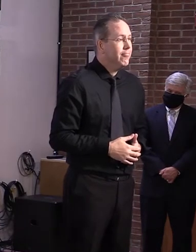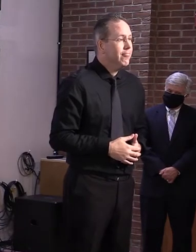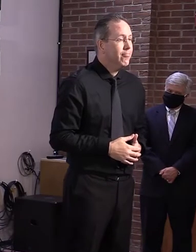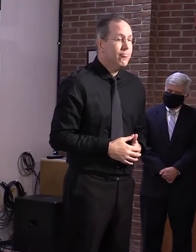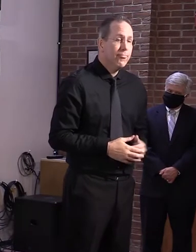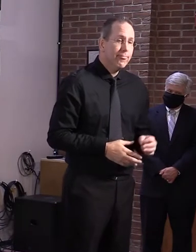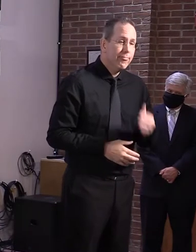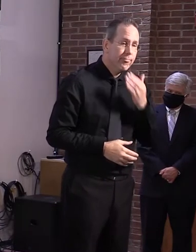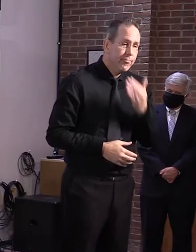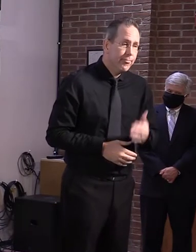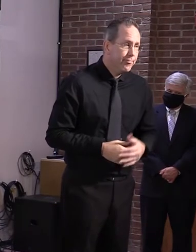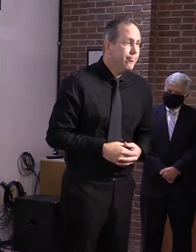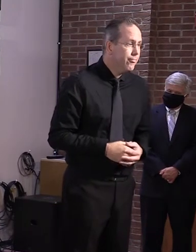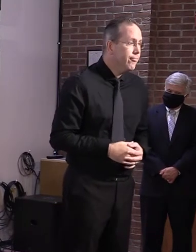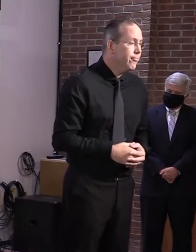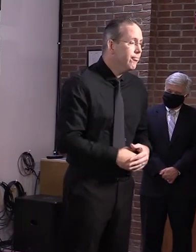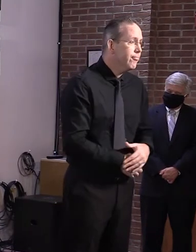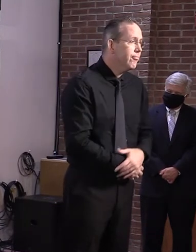Brittany, Local 22.